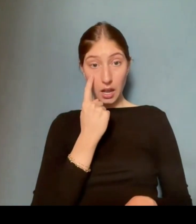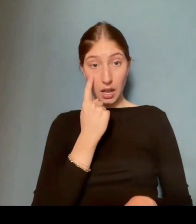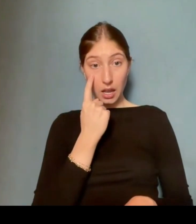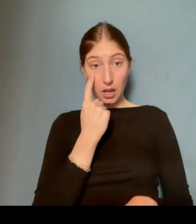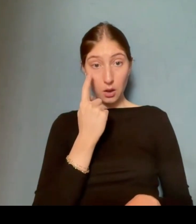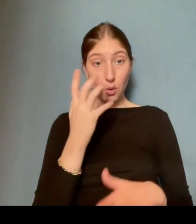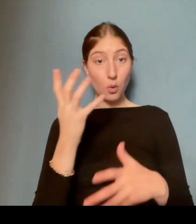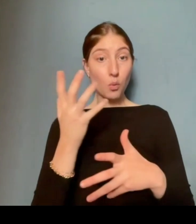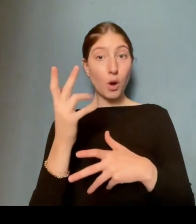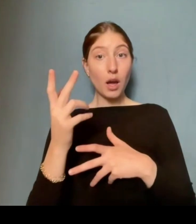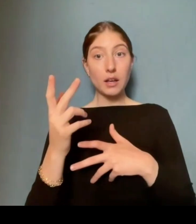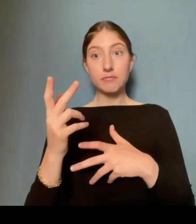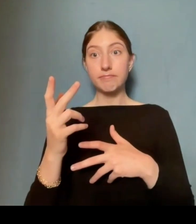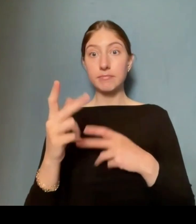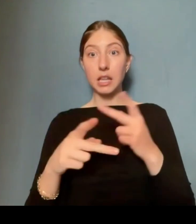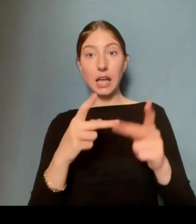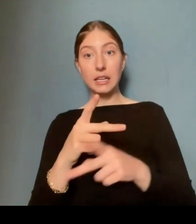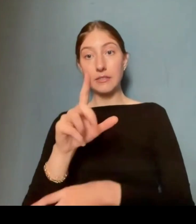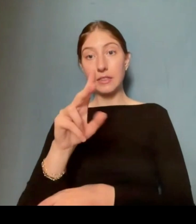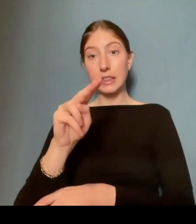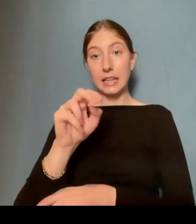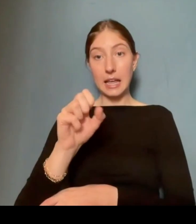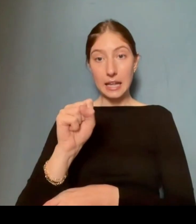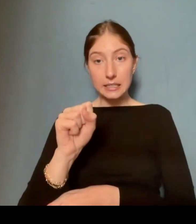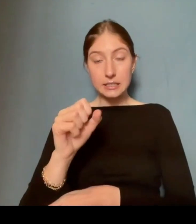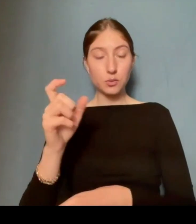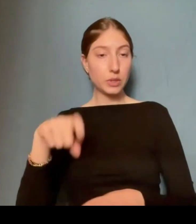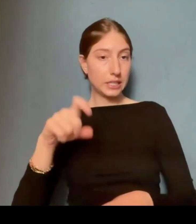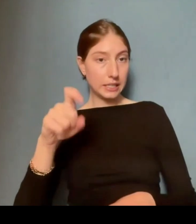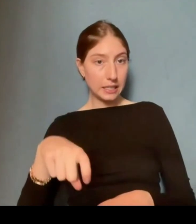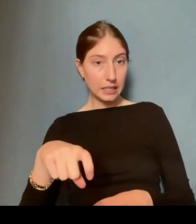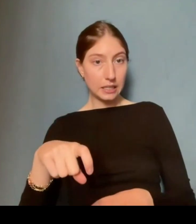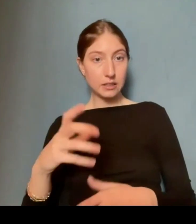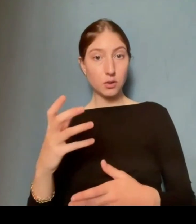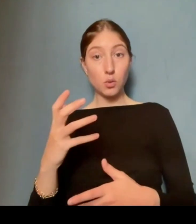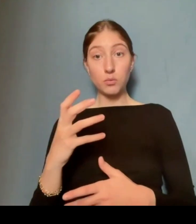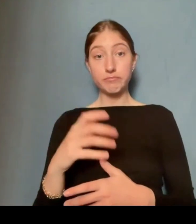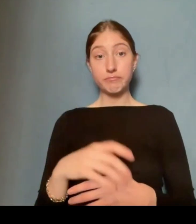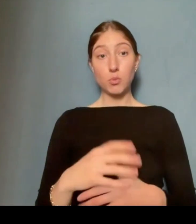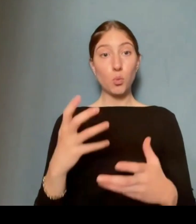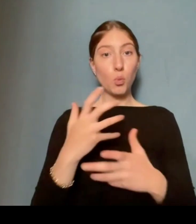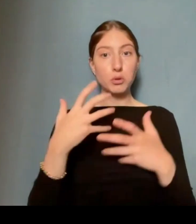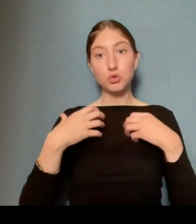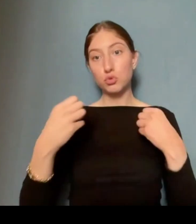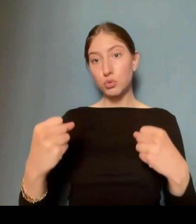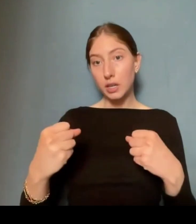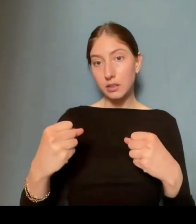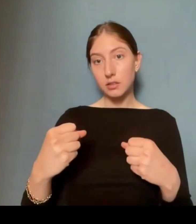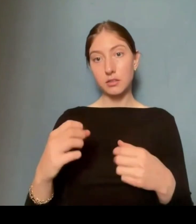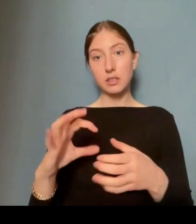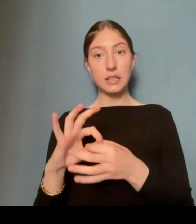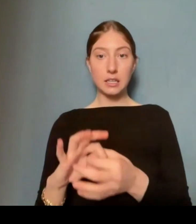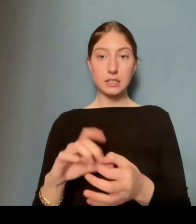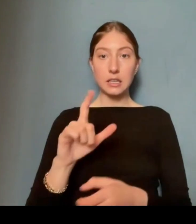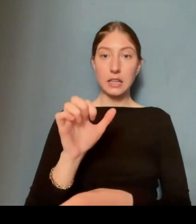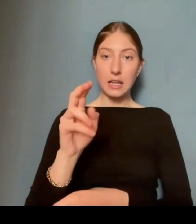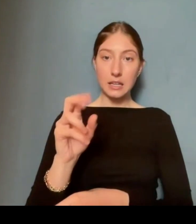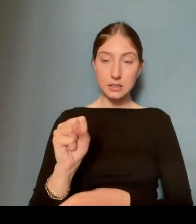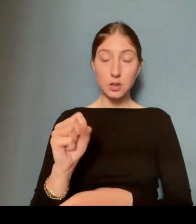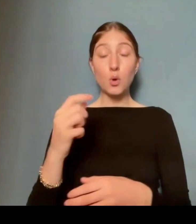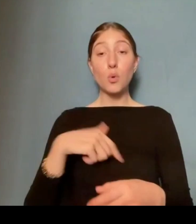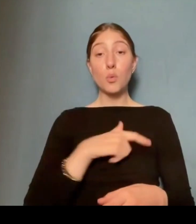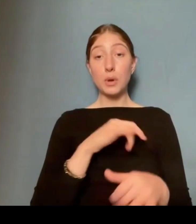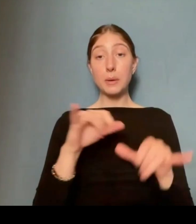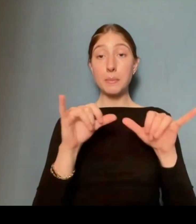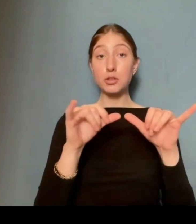what lens implant strength you need, what type of lens implant will work best. And we always measure both eyes to look for